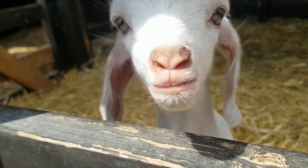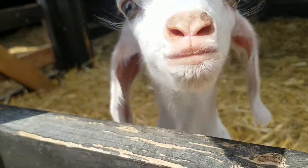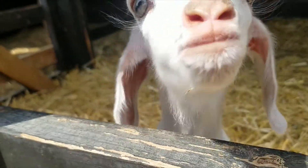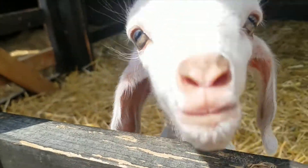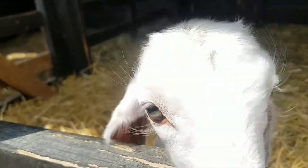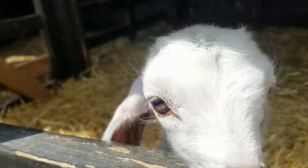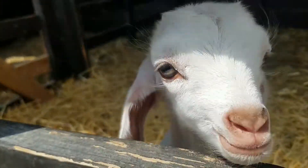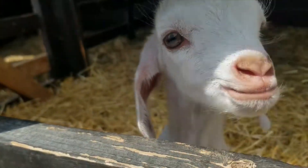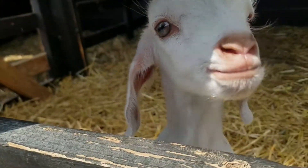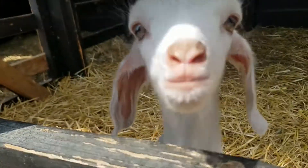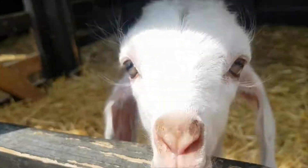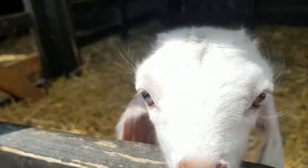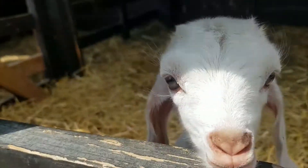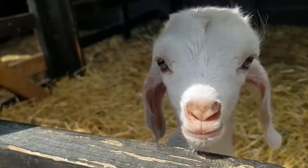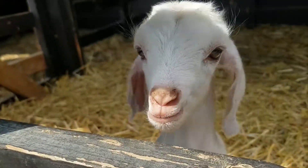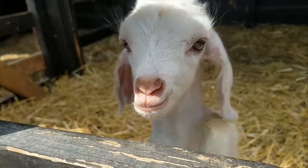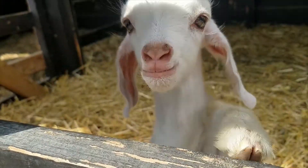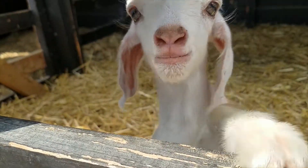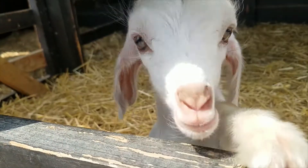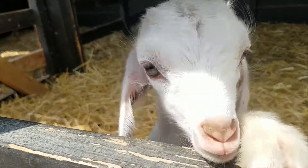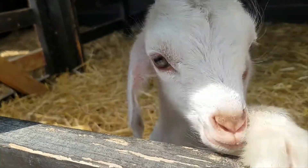May. Hi, little May.